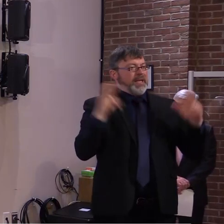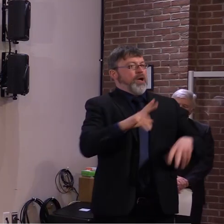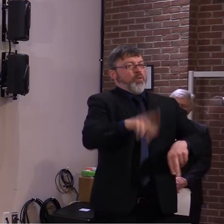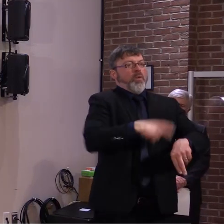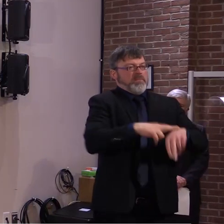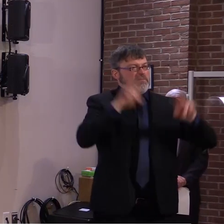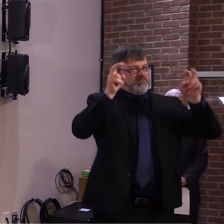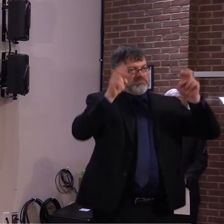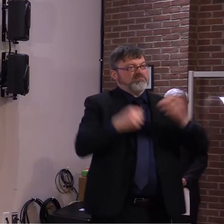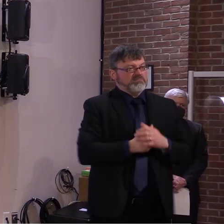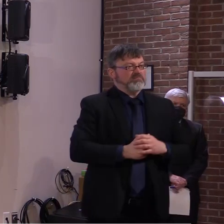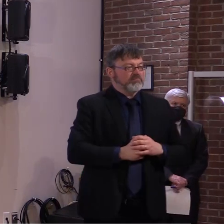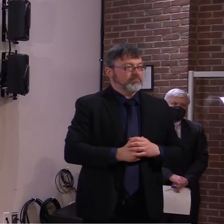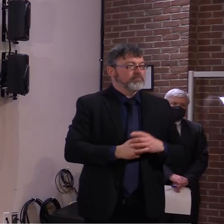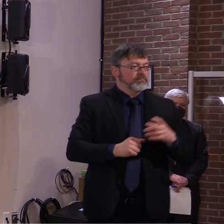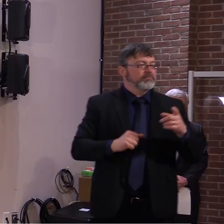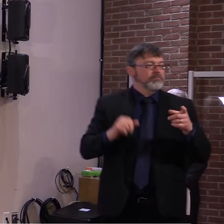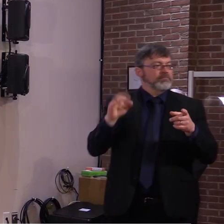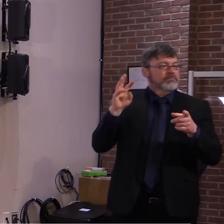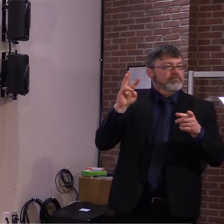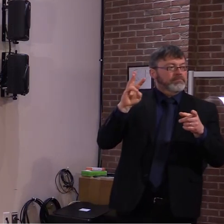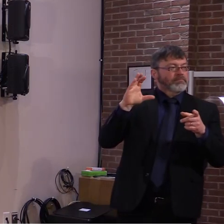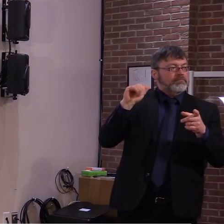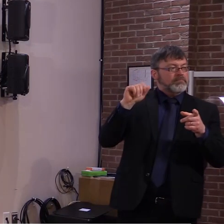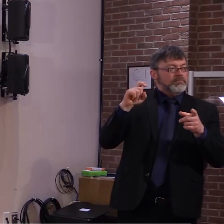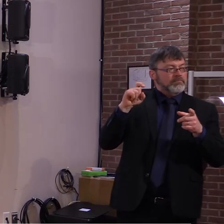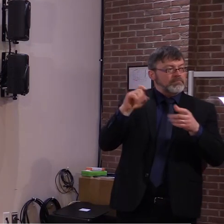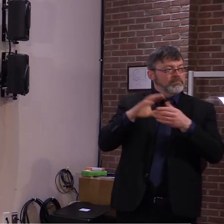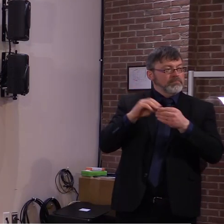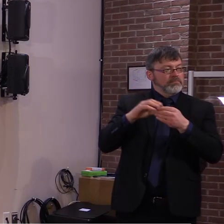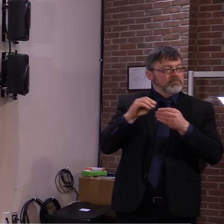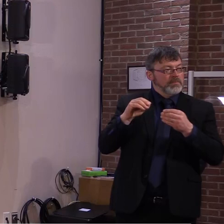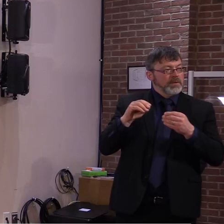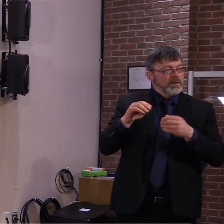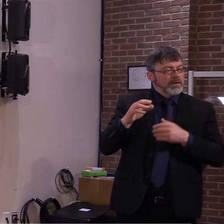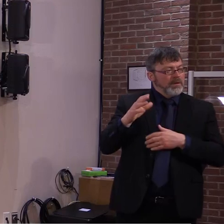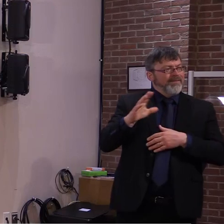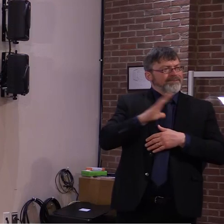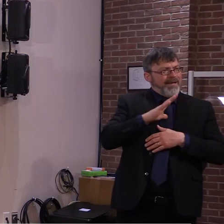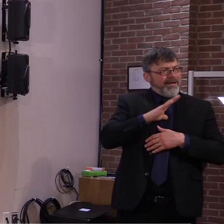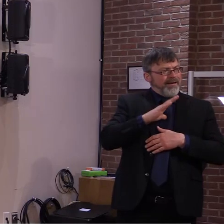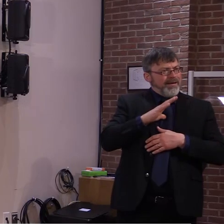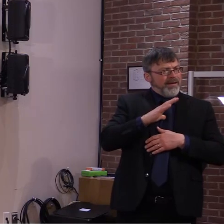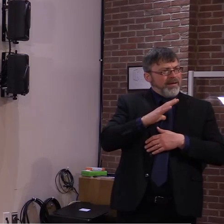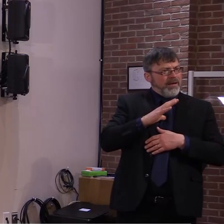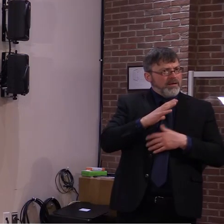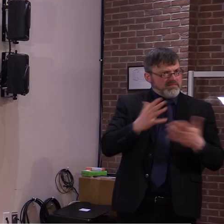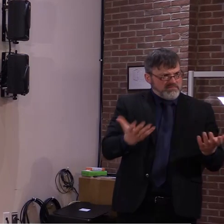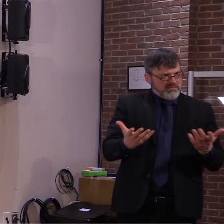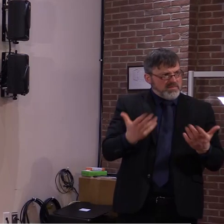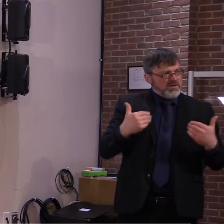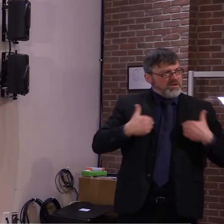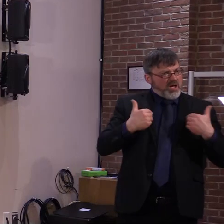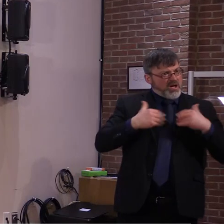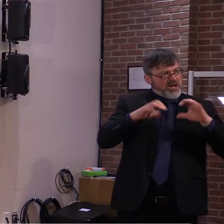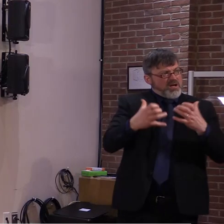now, is that making you rethink potentially, getting or moving away from the age banding approach? I know there's been some